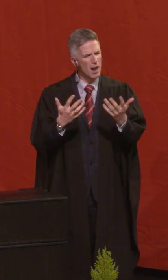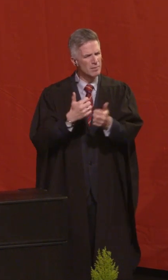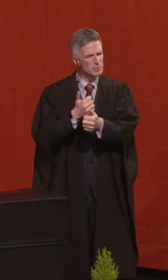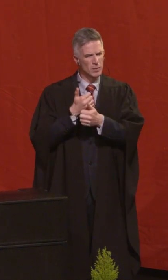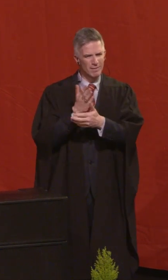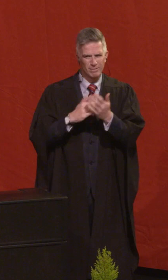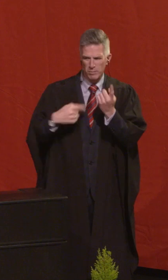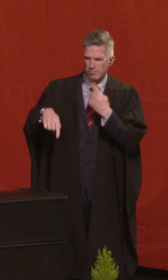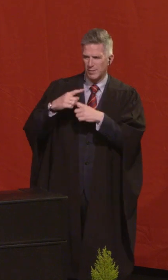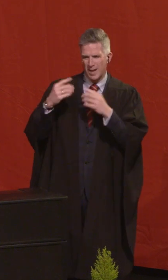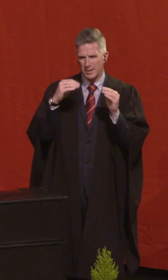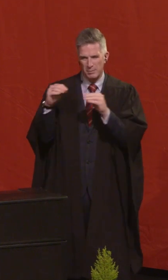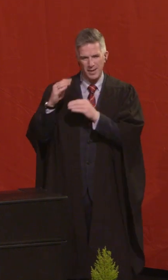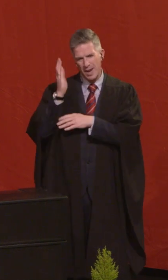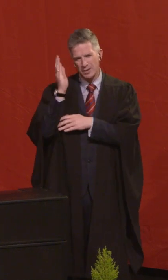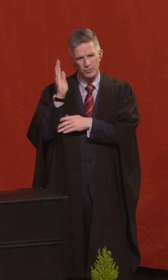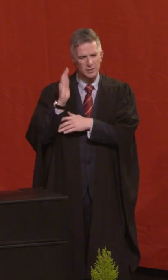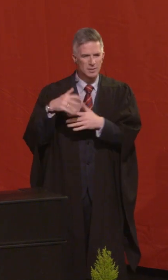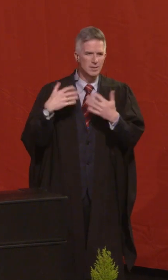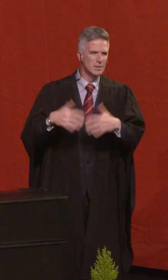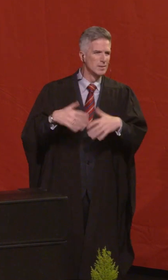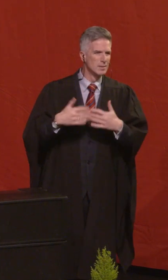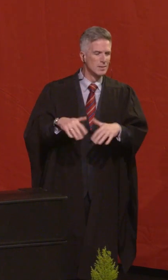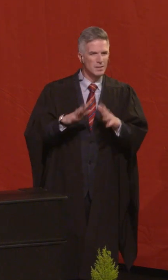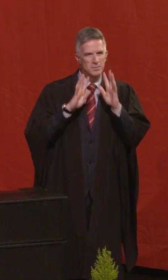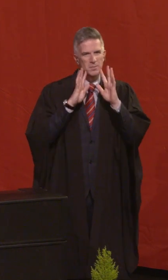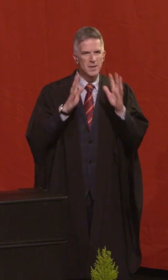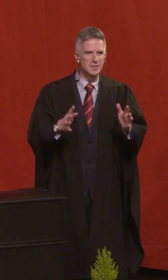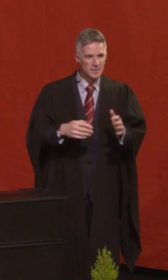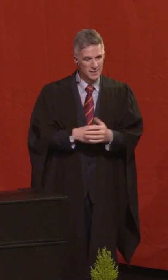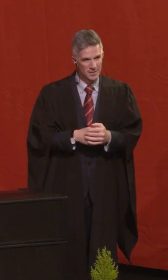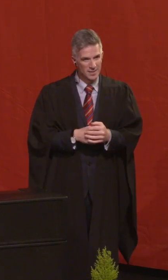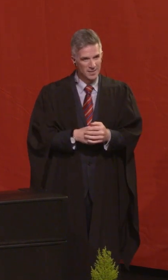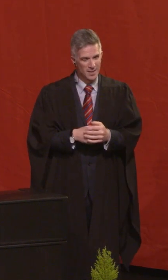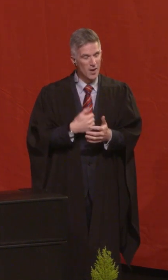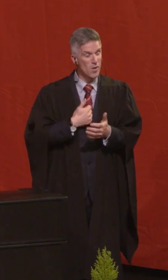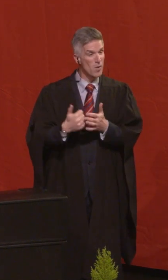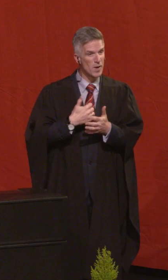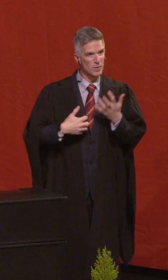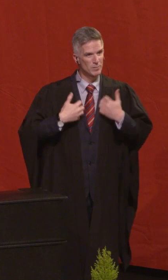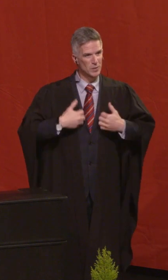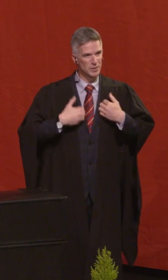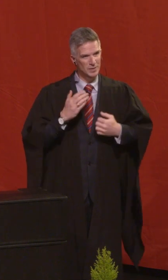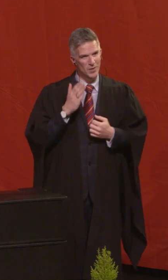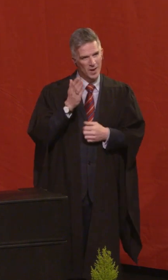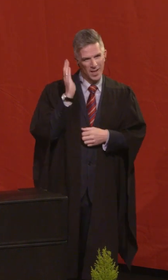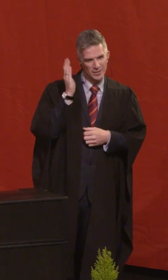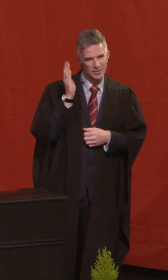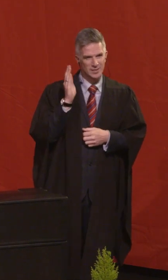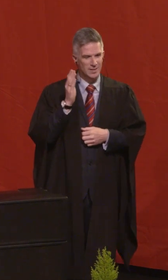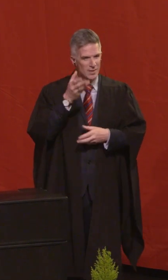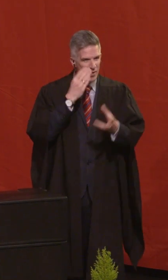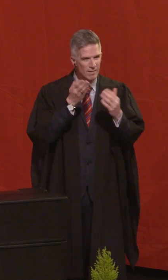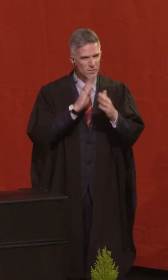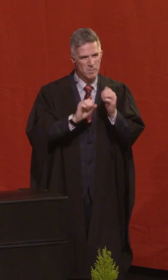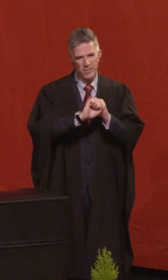professional service. My lecturers have been so amazing. I always look forward to attending my lectures and learning from